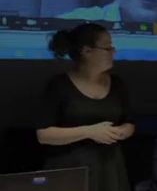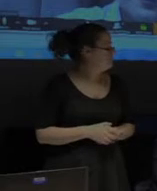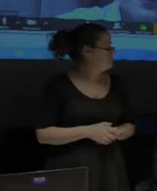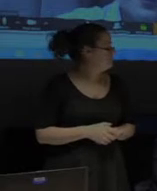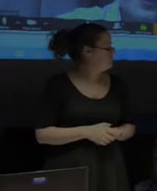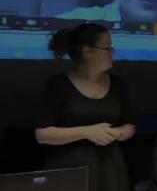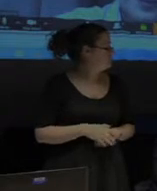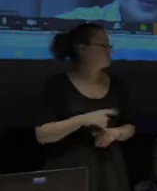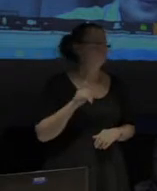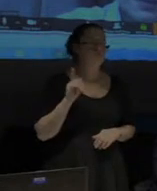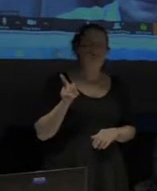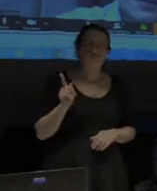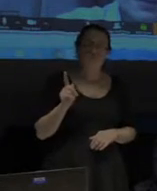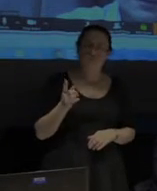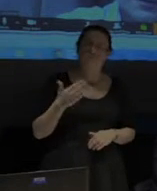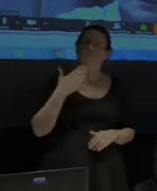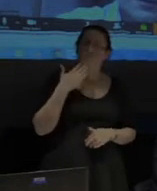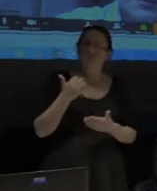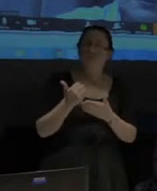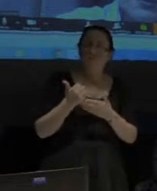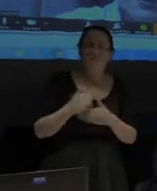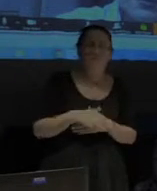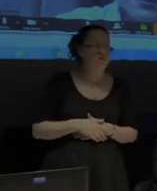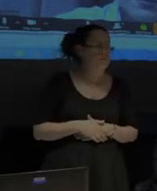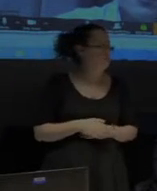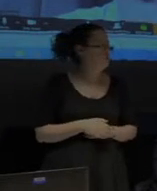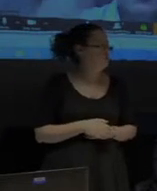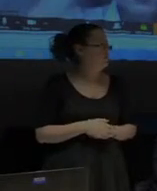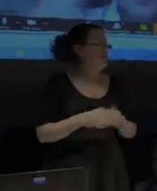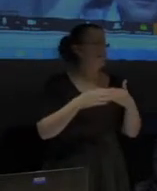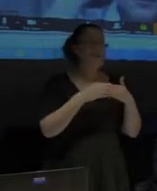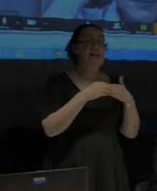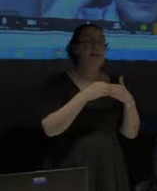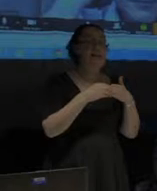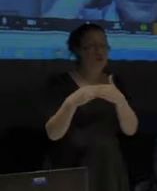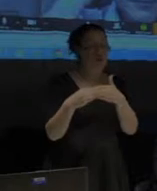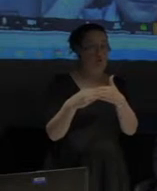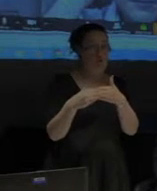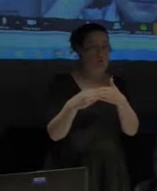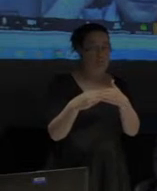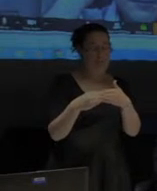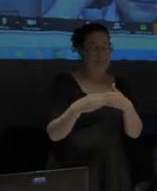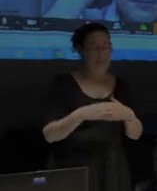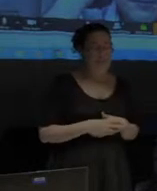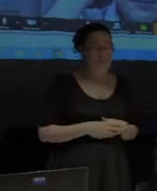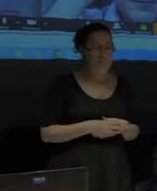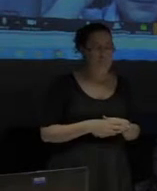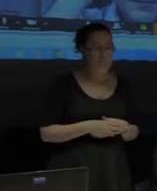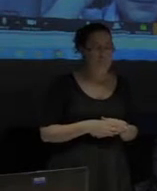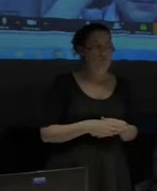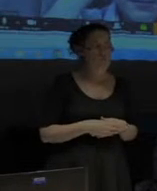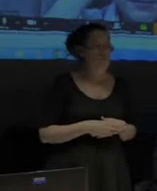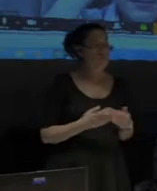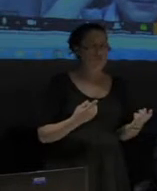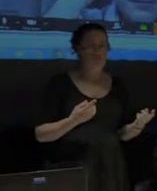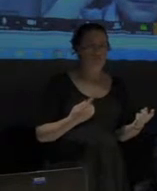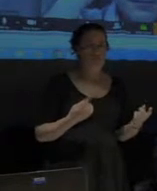very helpful, Oberdan. I'd like to take the issue of leadership forward. We all